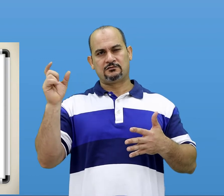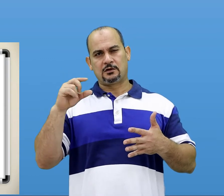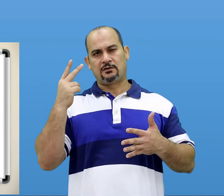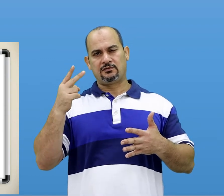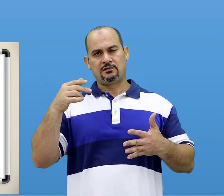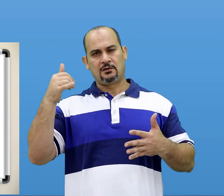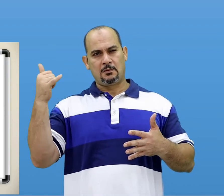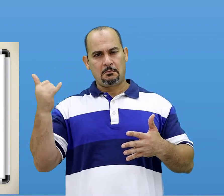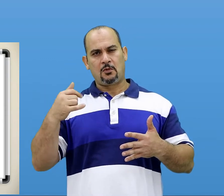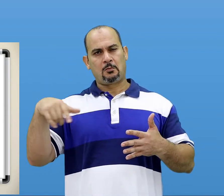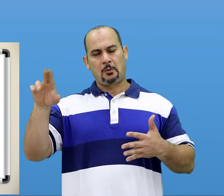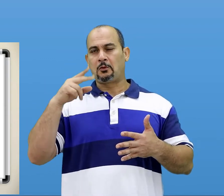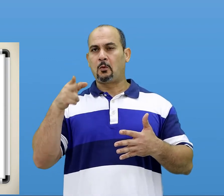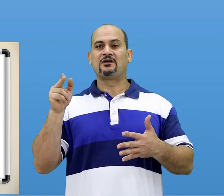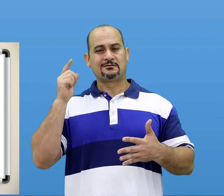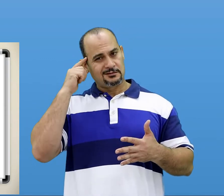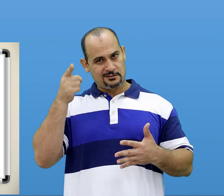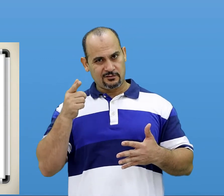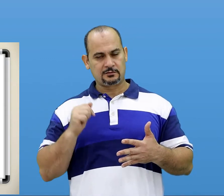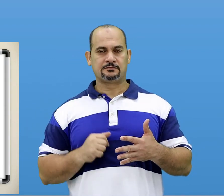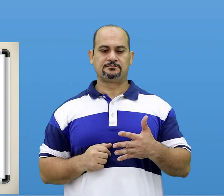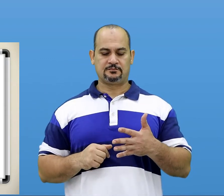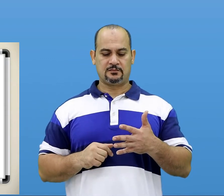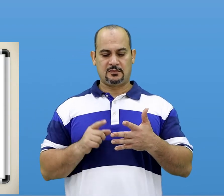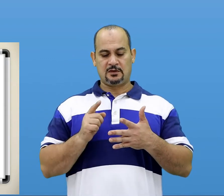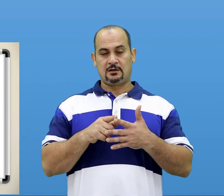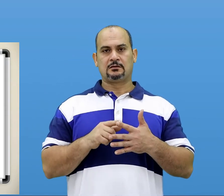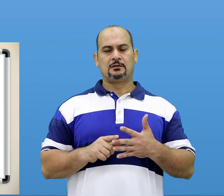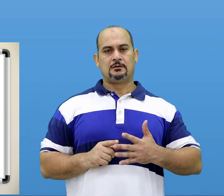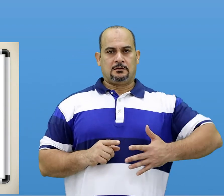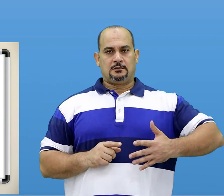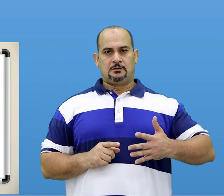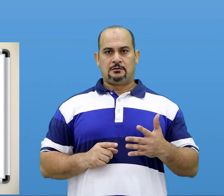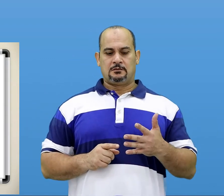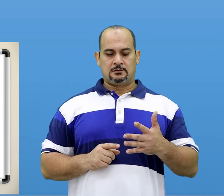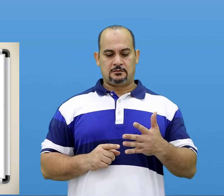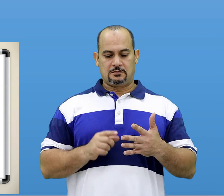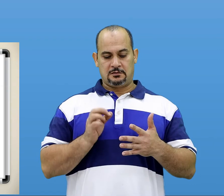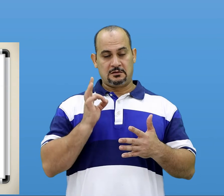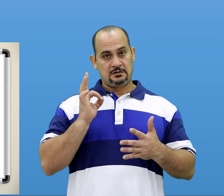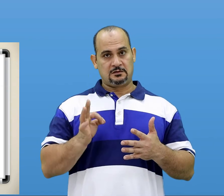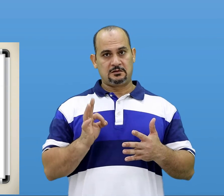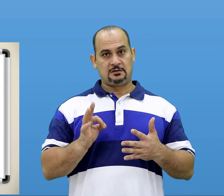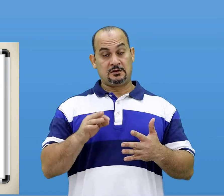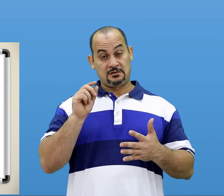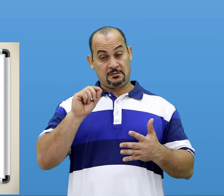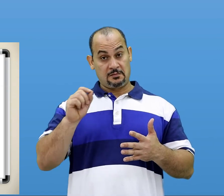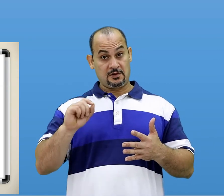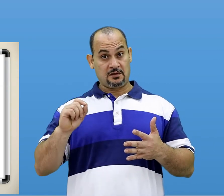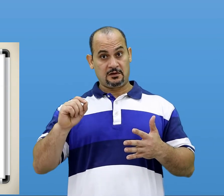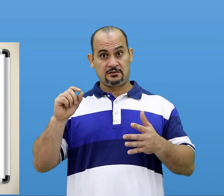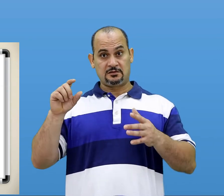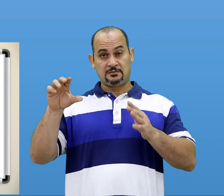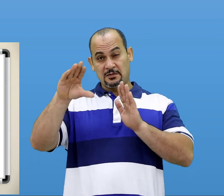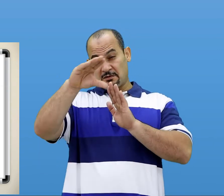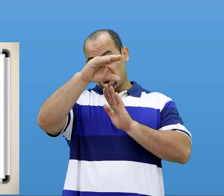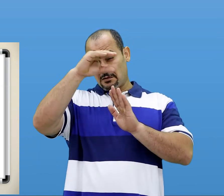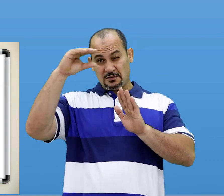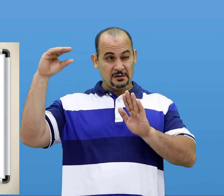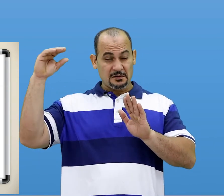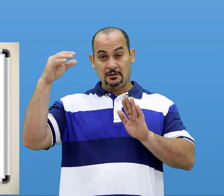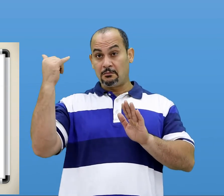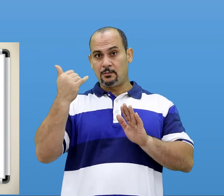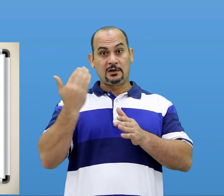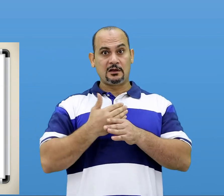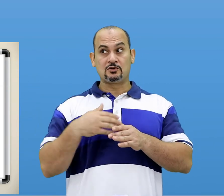is the most known festival in Kuwait. And as we mentioned, to write a good introduction, it must contain these